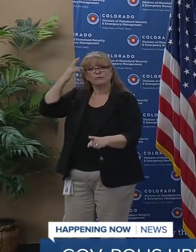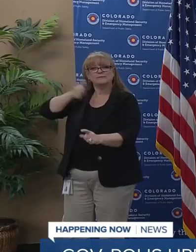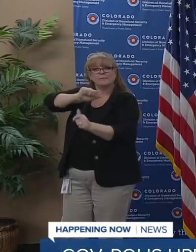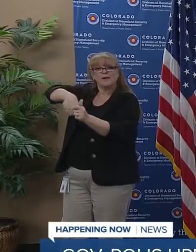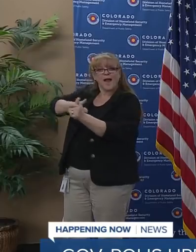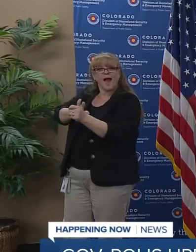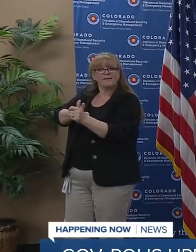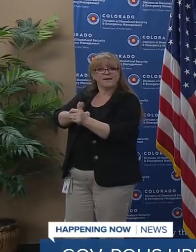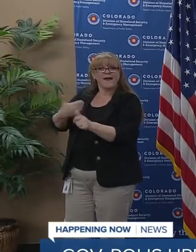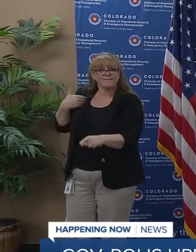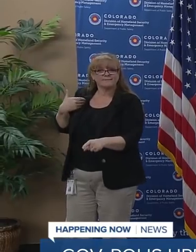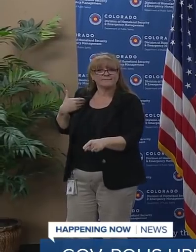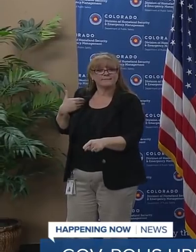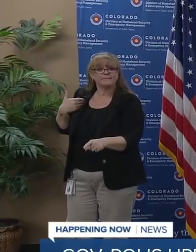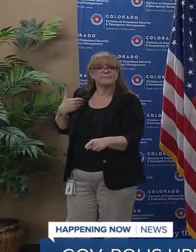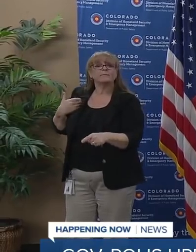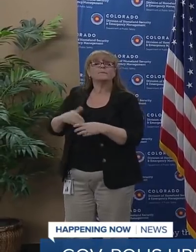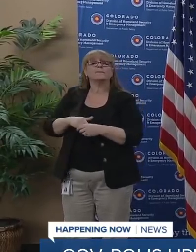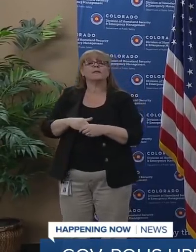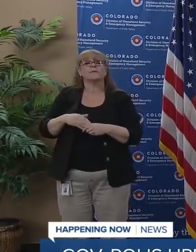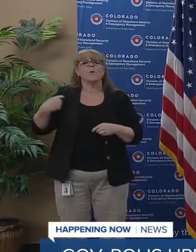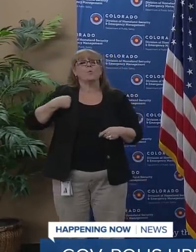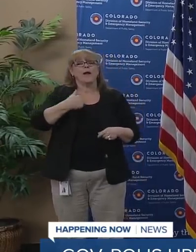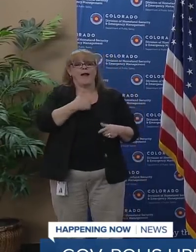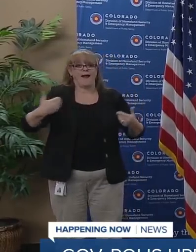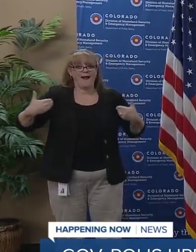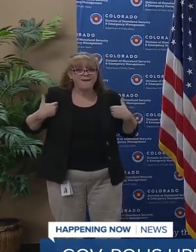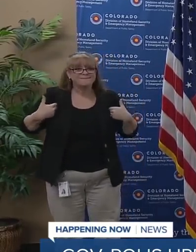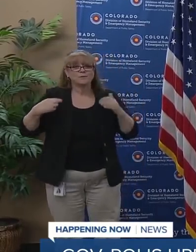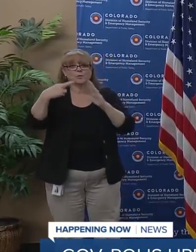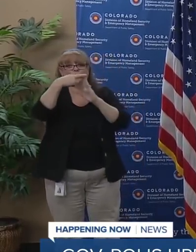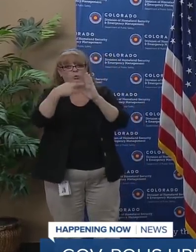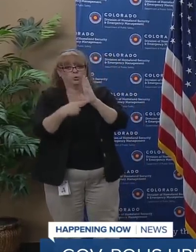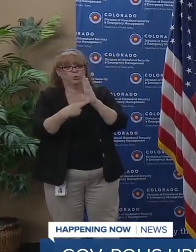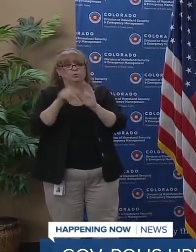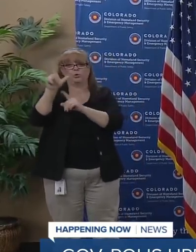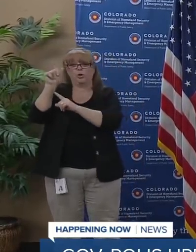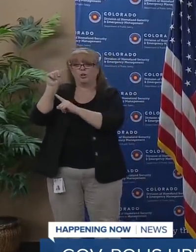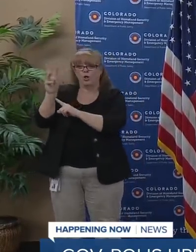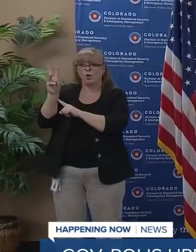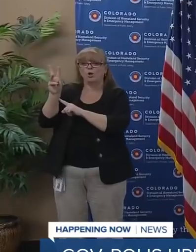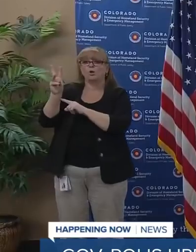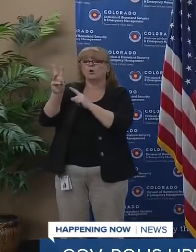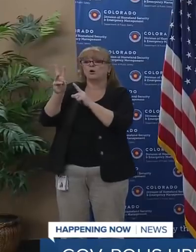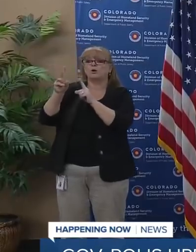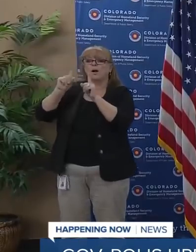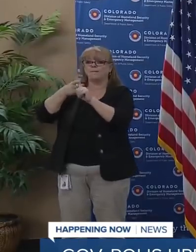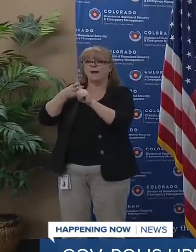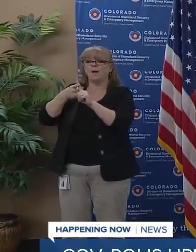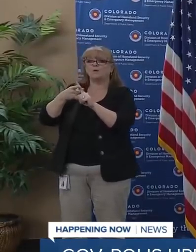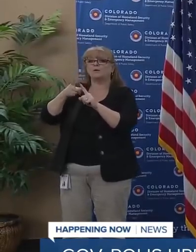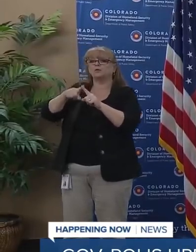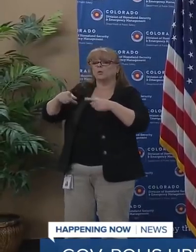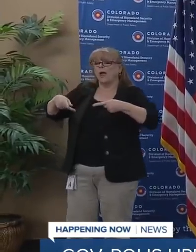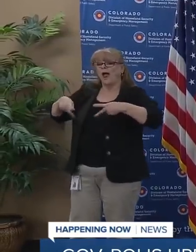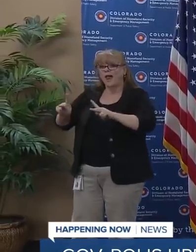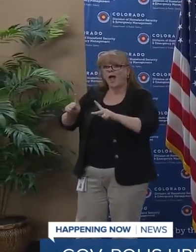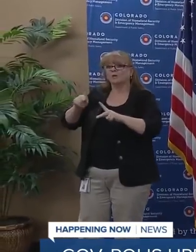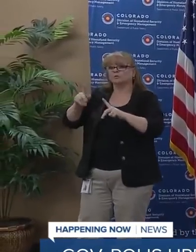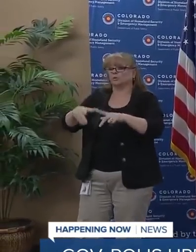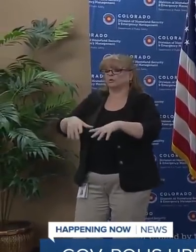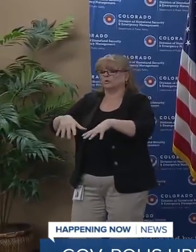we've temporarily relaxed regulations that make it easier to foster and adopt pets who would otherwise have to spend time